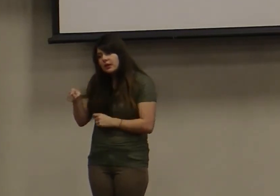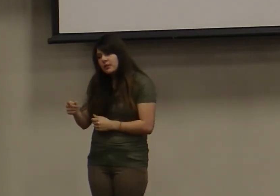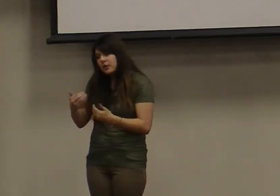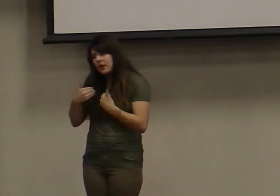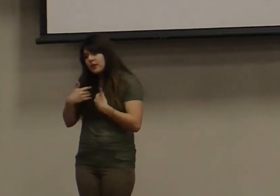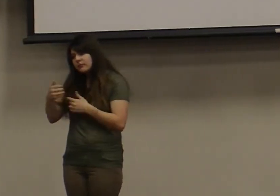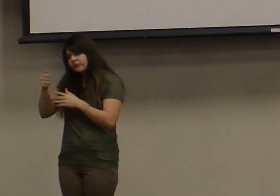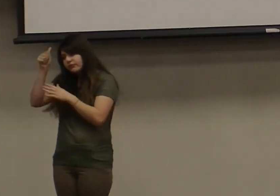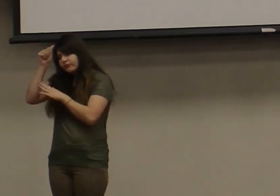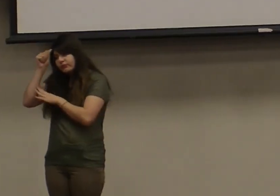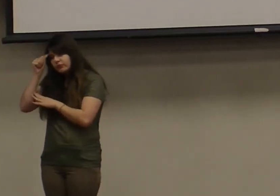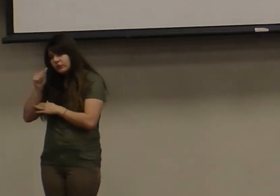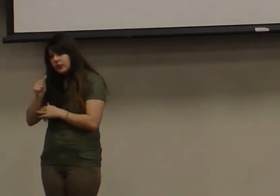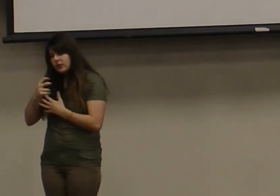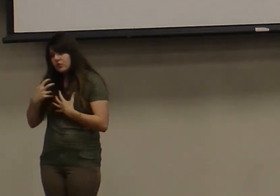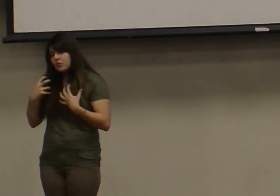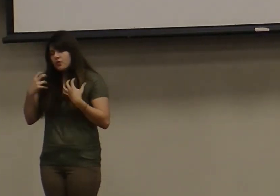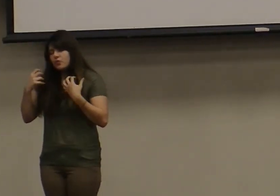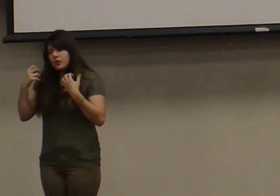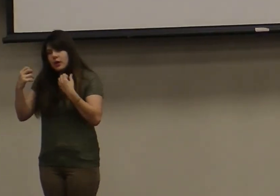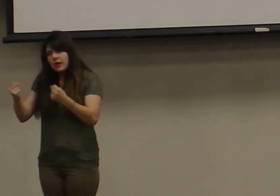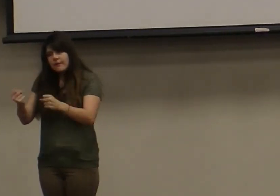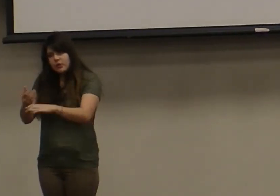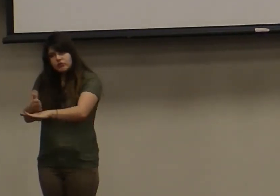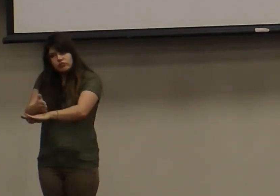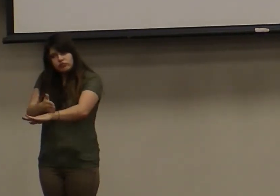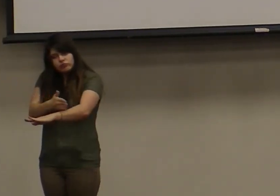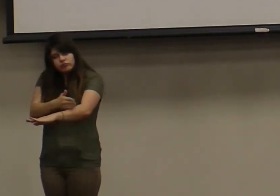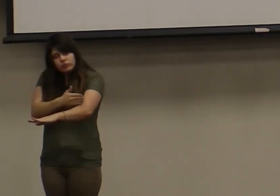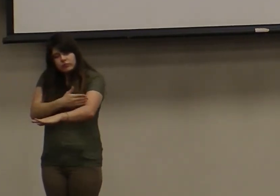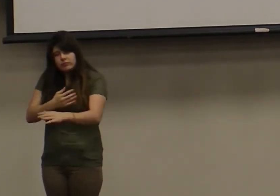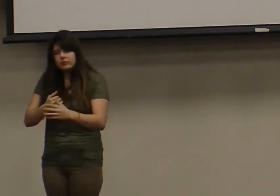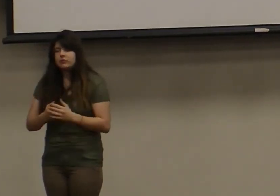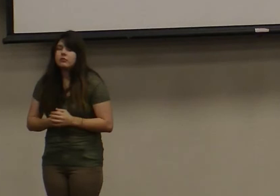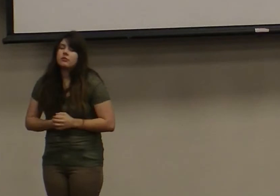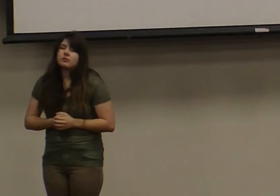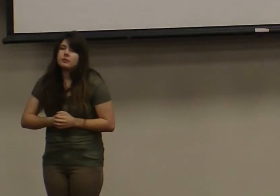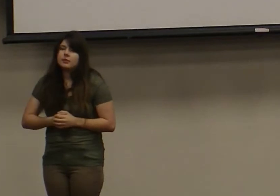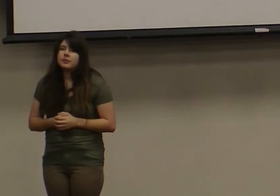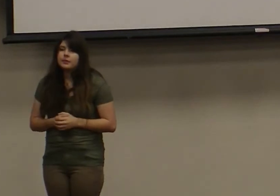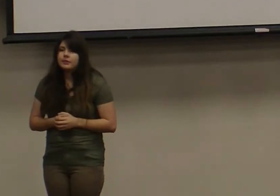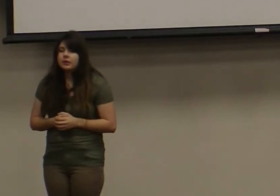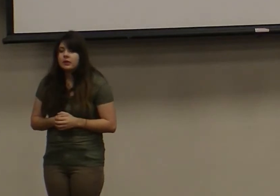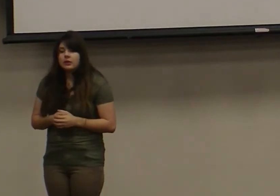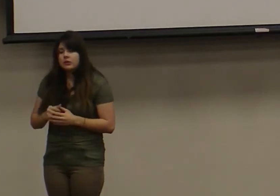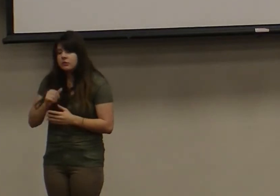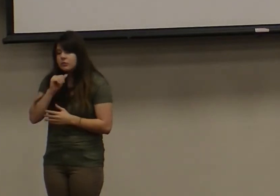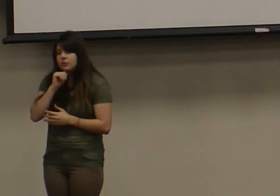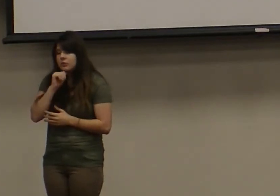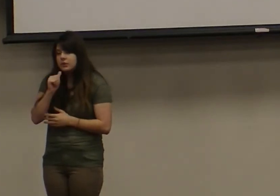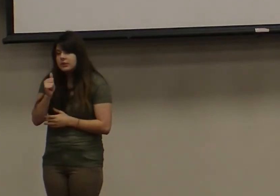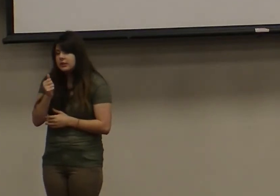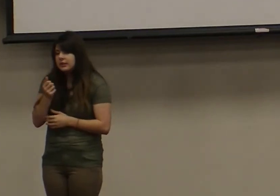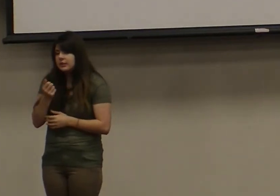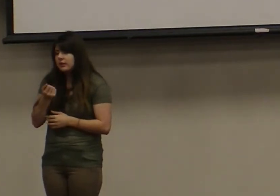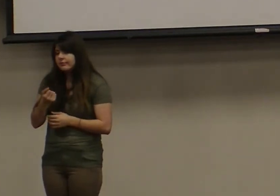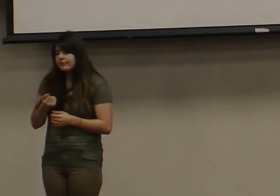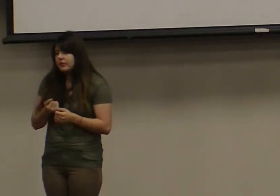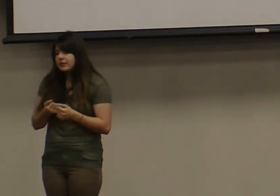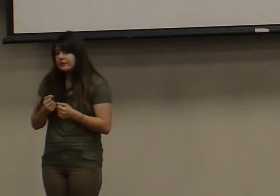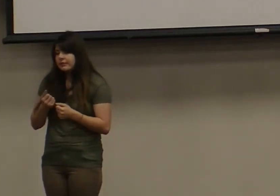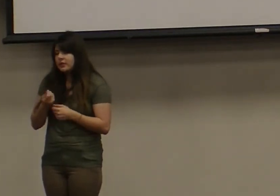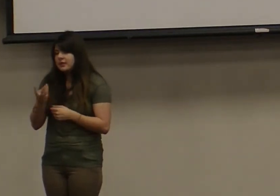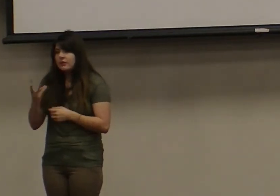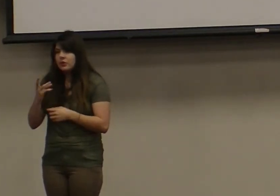surgery, the recovery coming back, it wasn't that many years after that that her